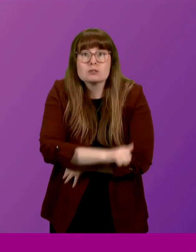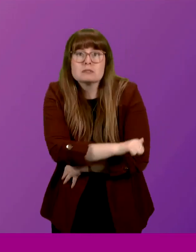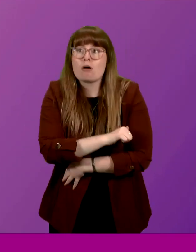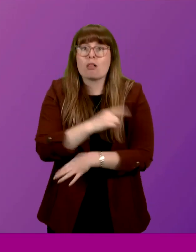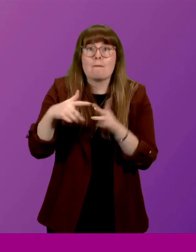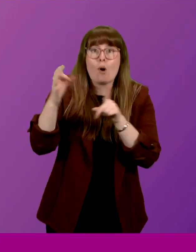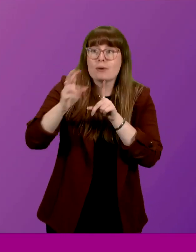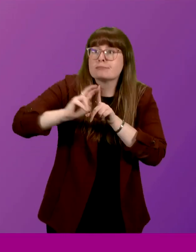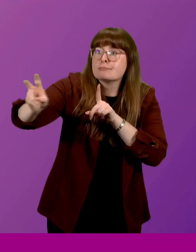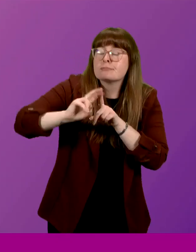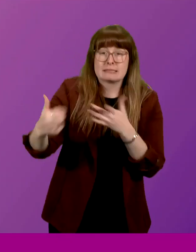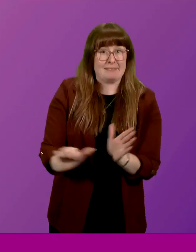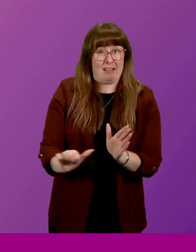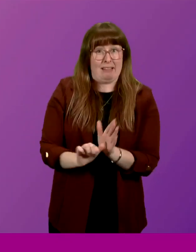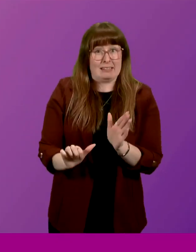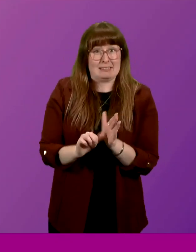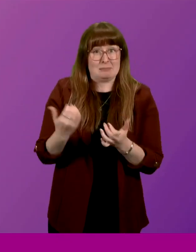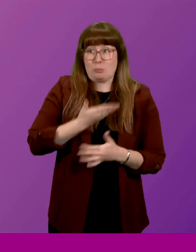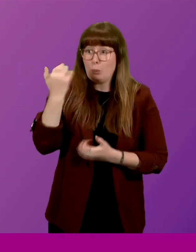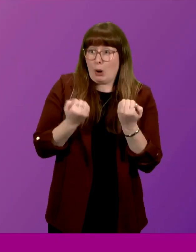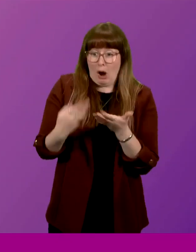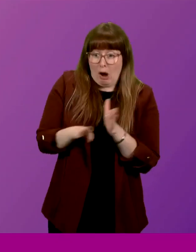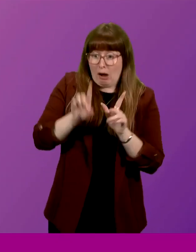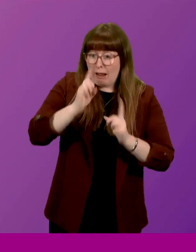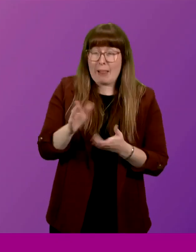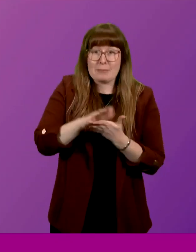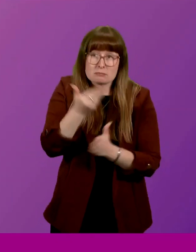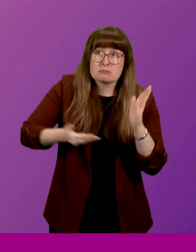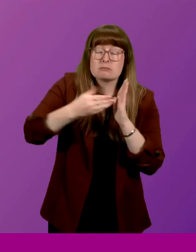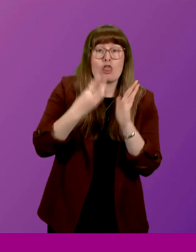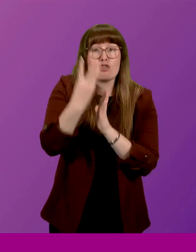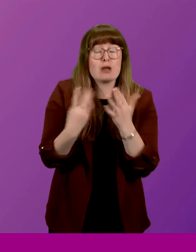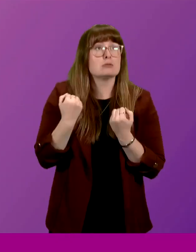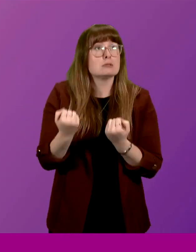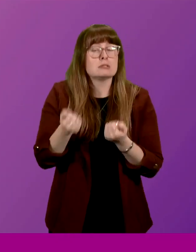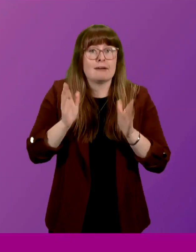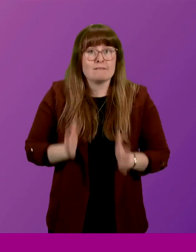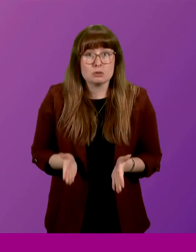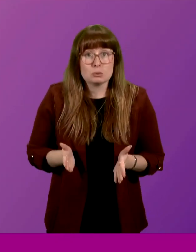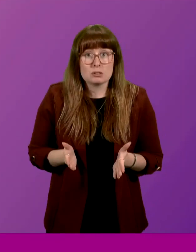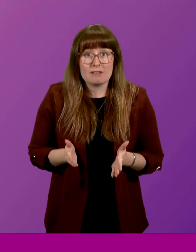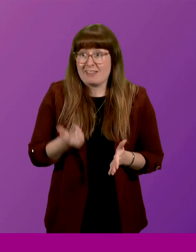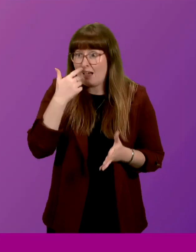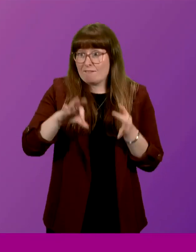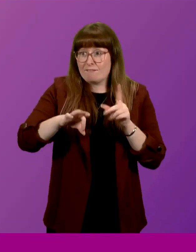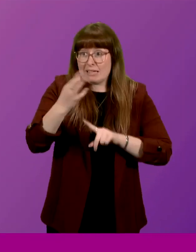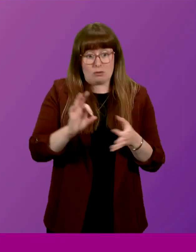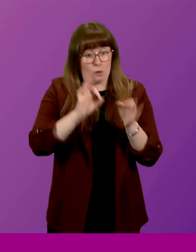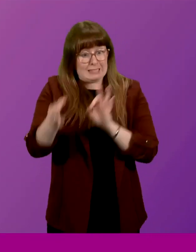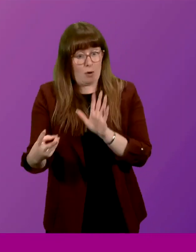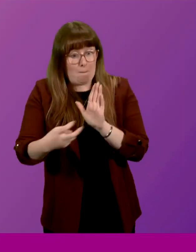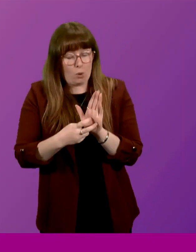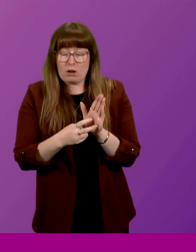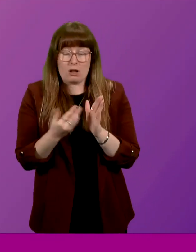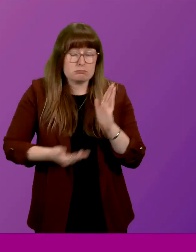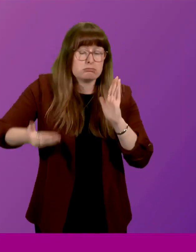hospital appointments. It adds over 3 hours' drive to their journey if they can get an alternative booking.